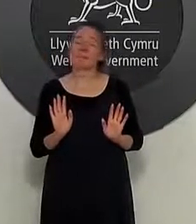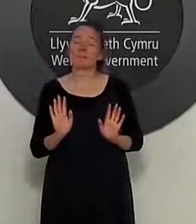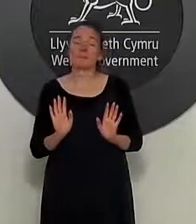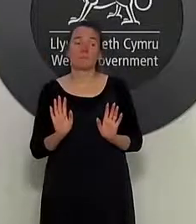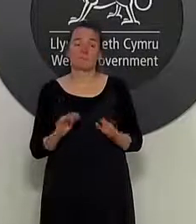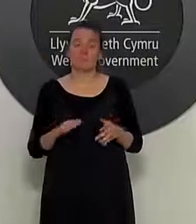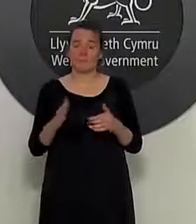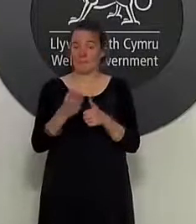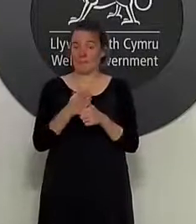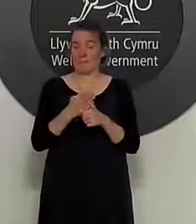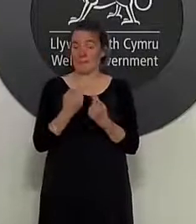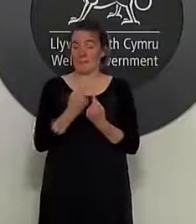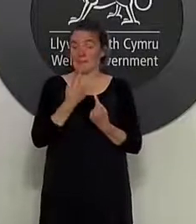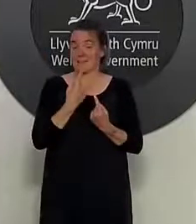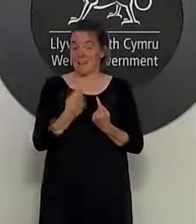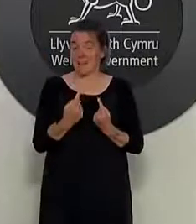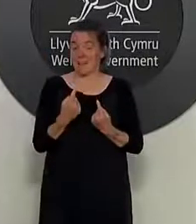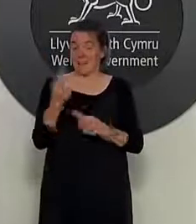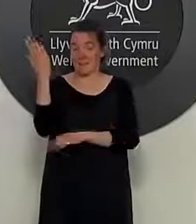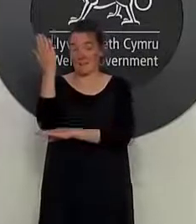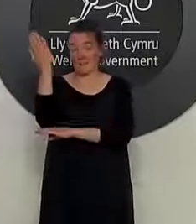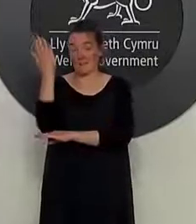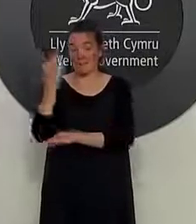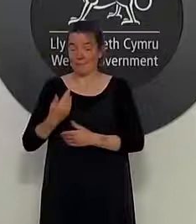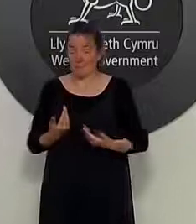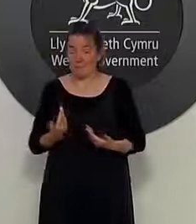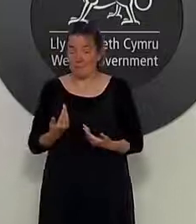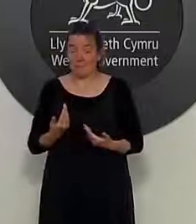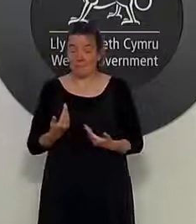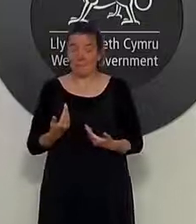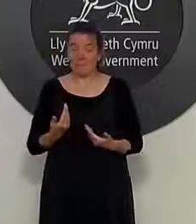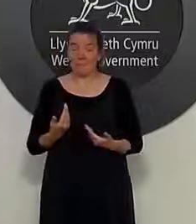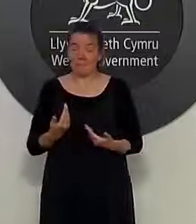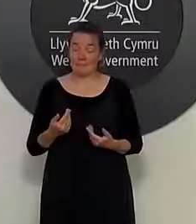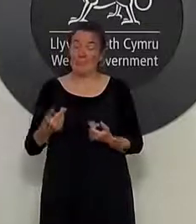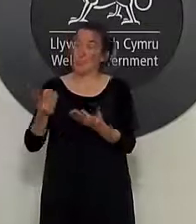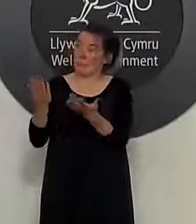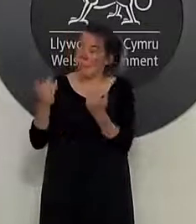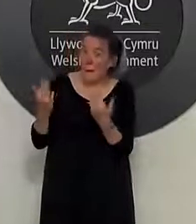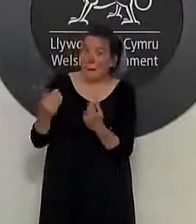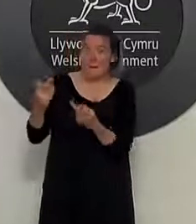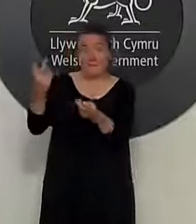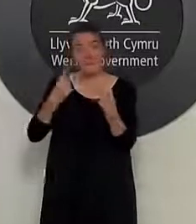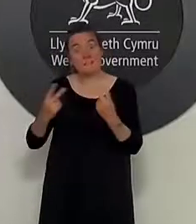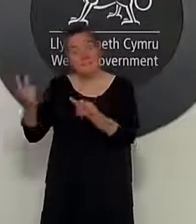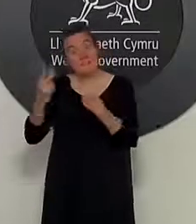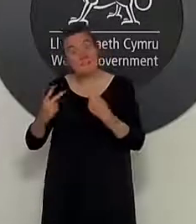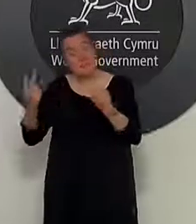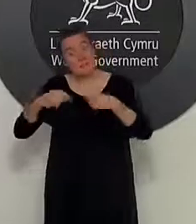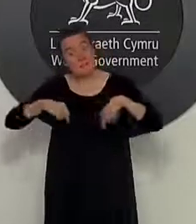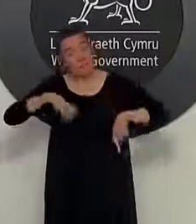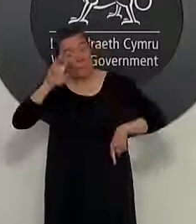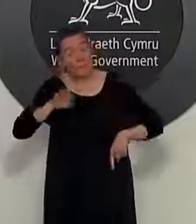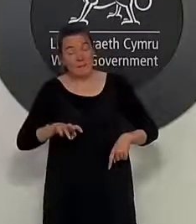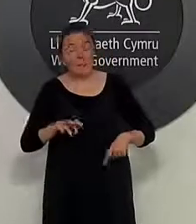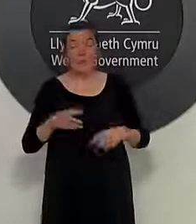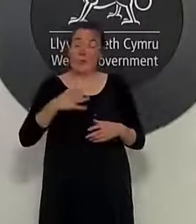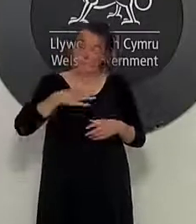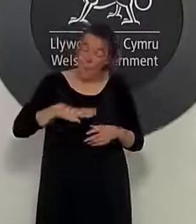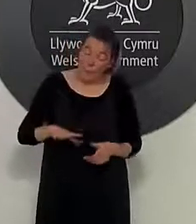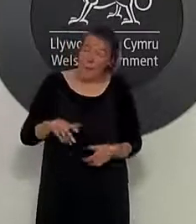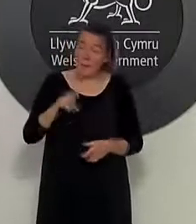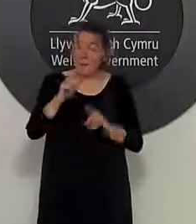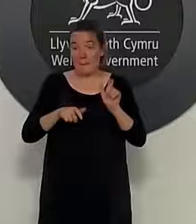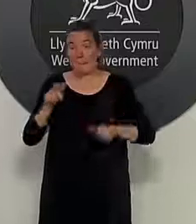thing I said in the press conference was to say that we go on welcoming people to Wales. We want people to